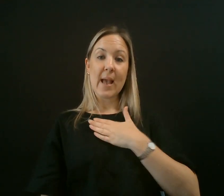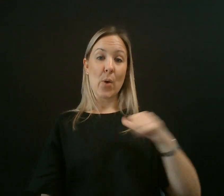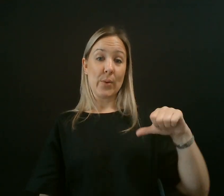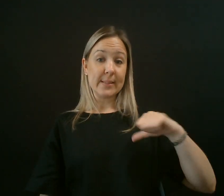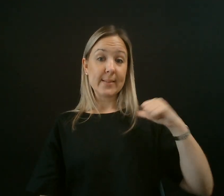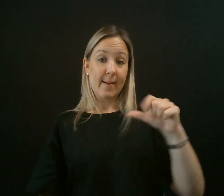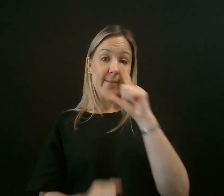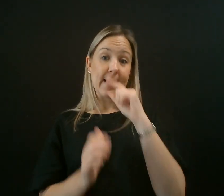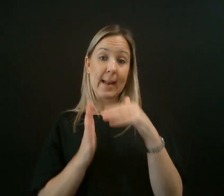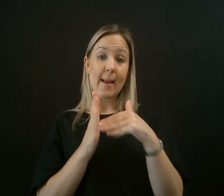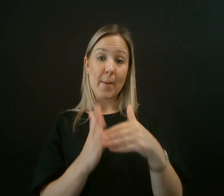complaint.